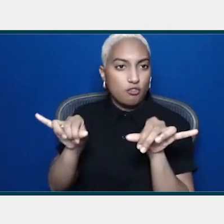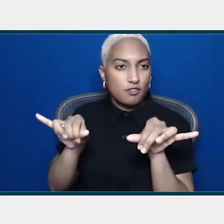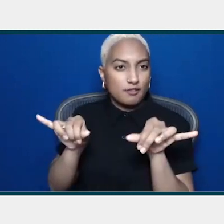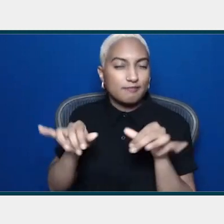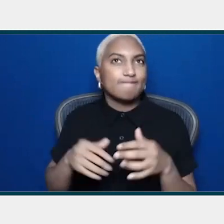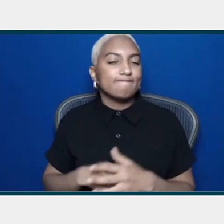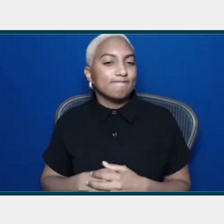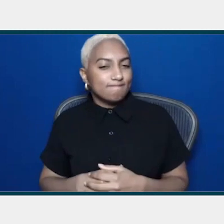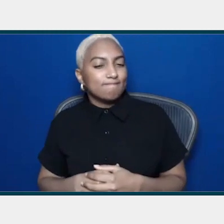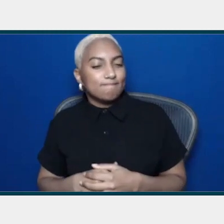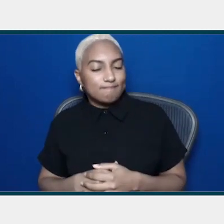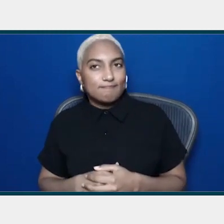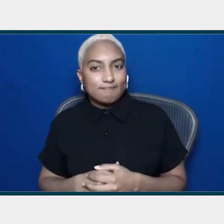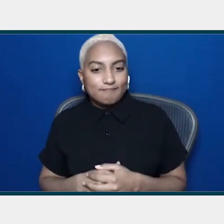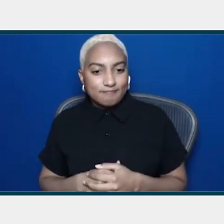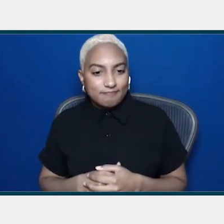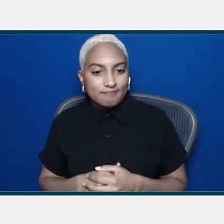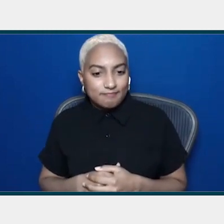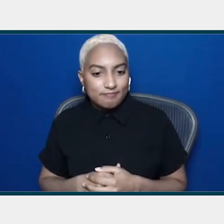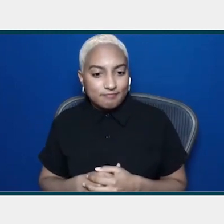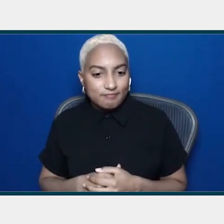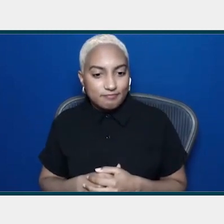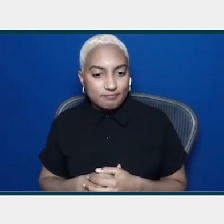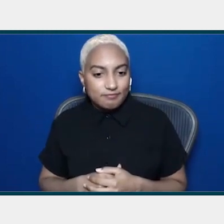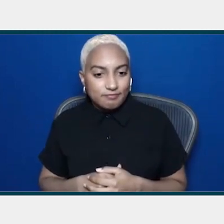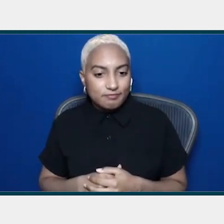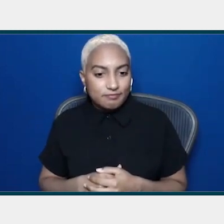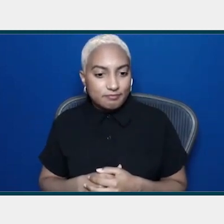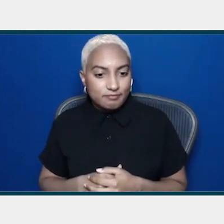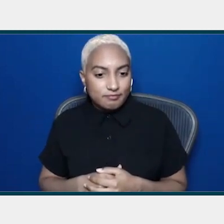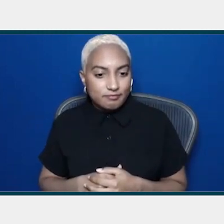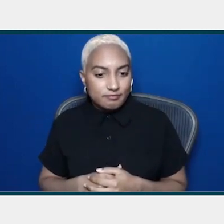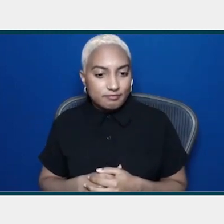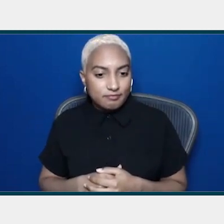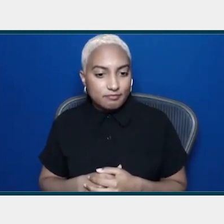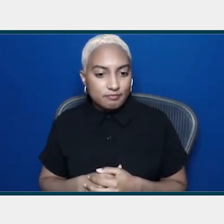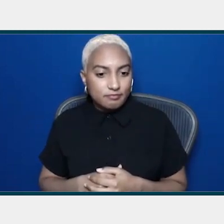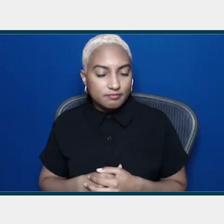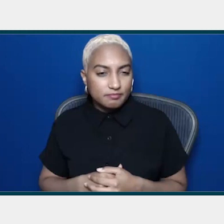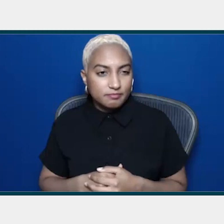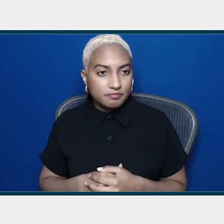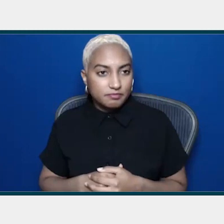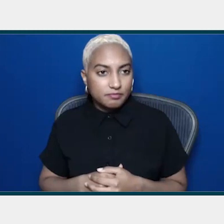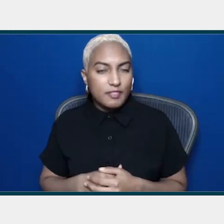that process been to stop playing it small, to